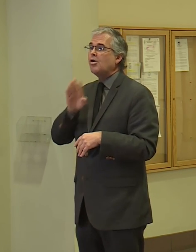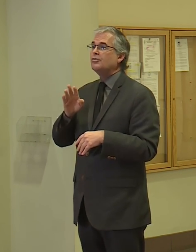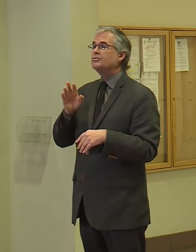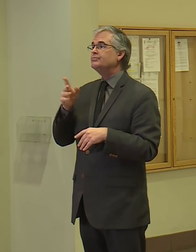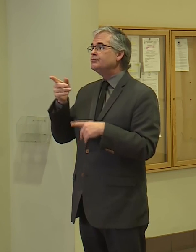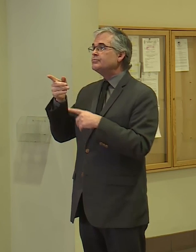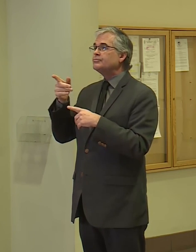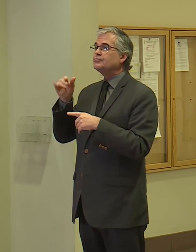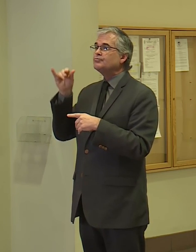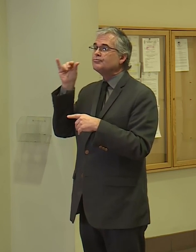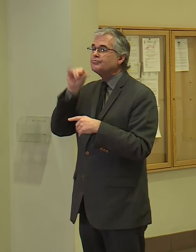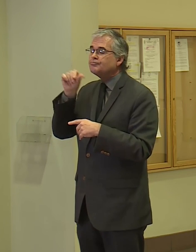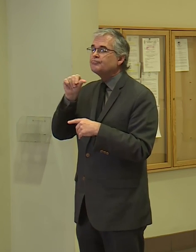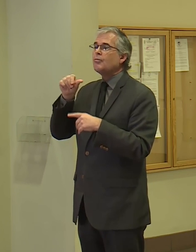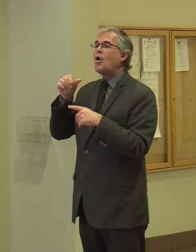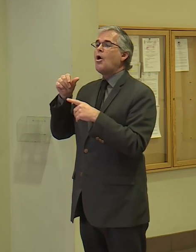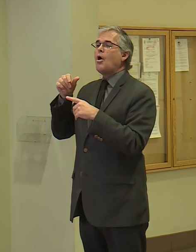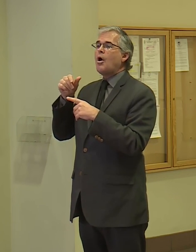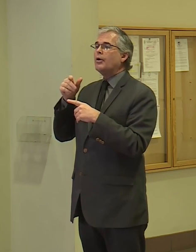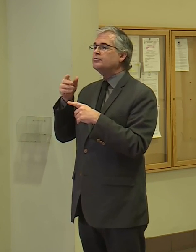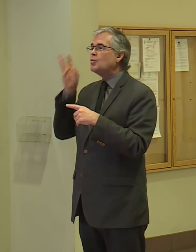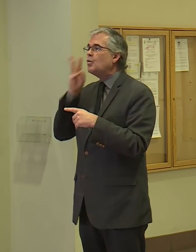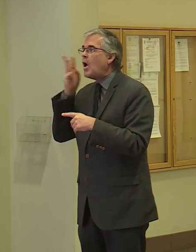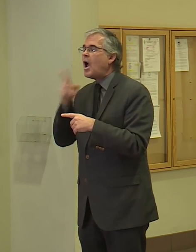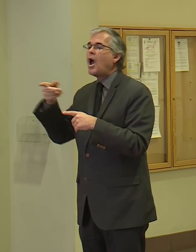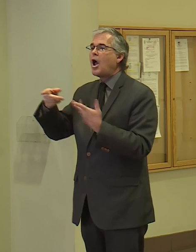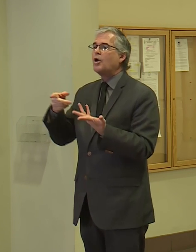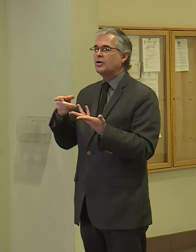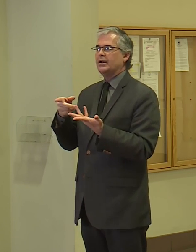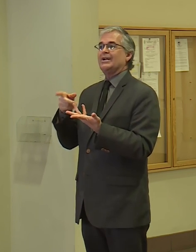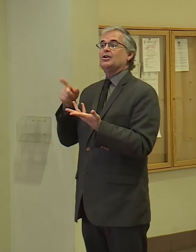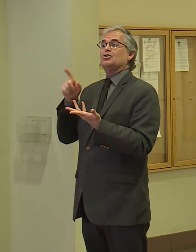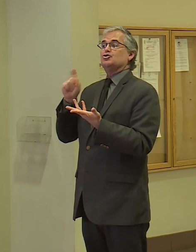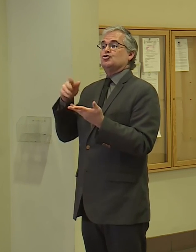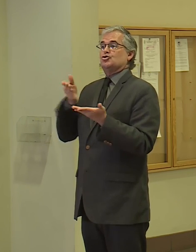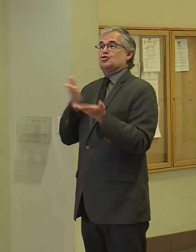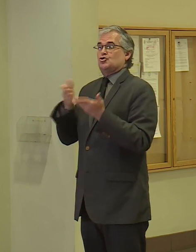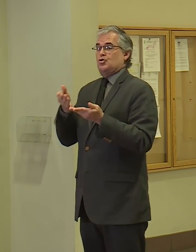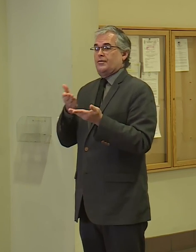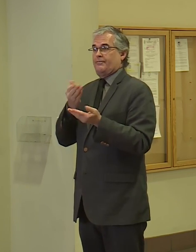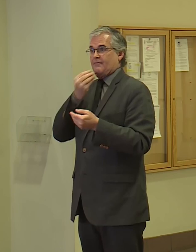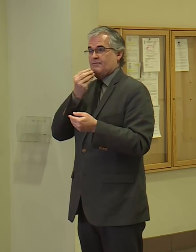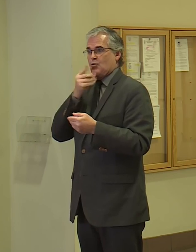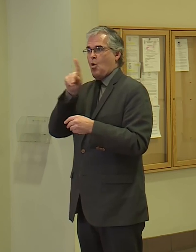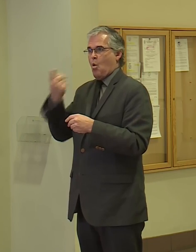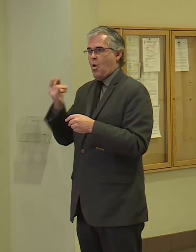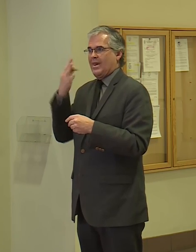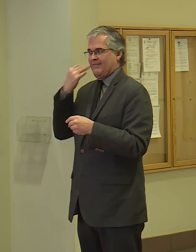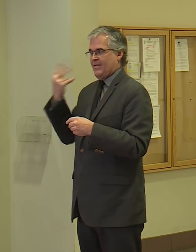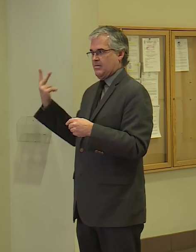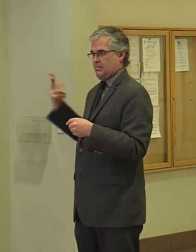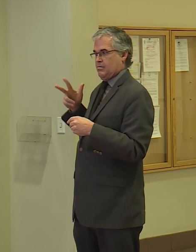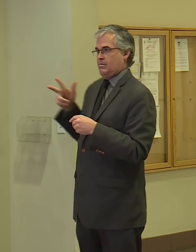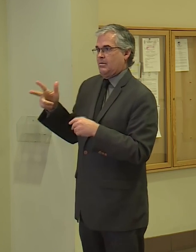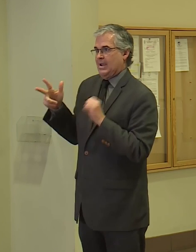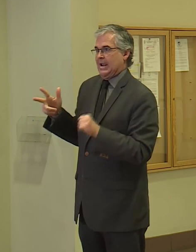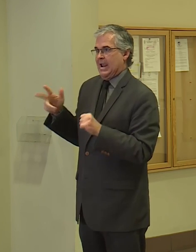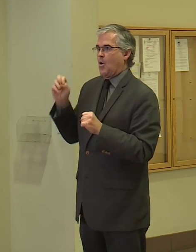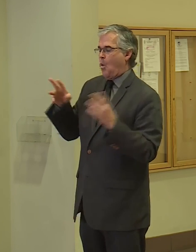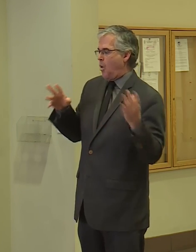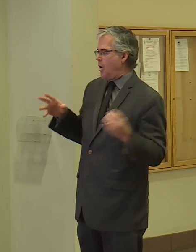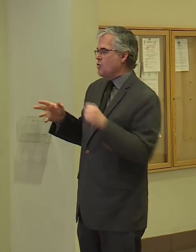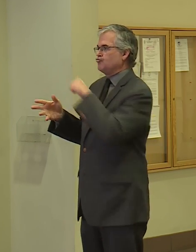full kitchen should be reduced to serving food only in a drive-through take out at the curb or delivery capacities